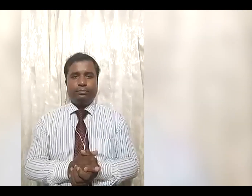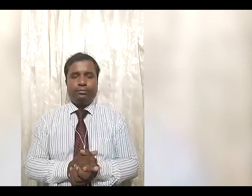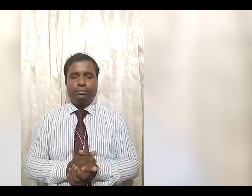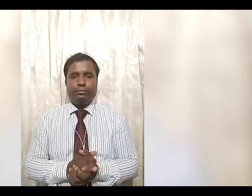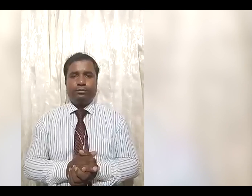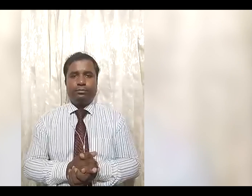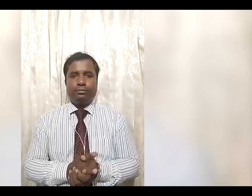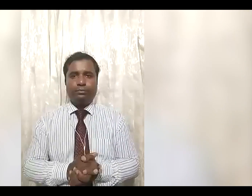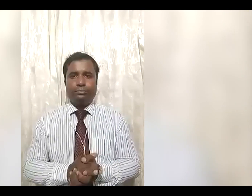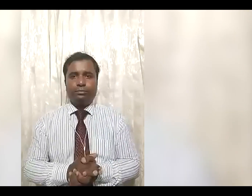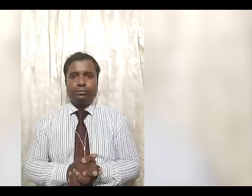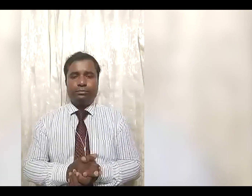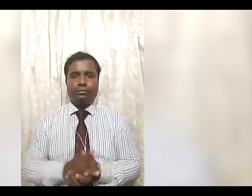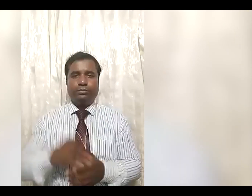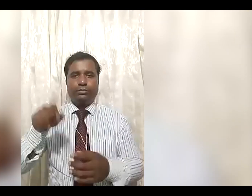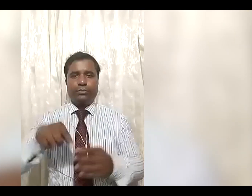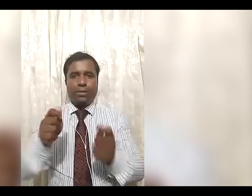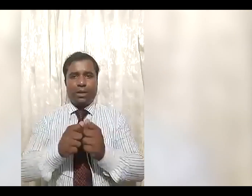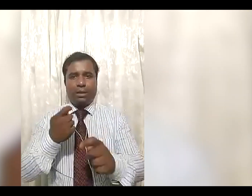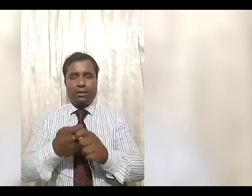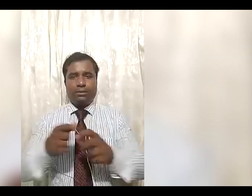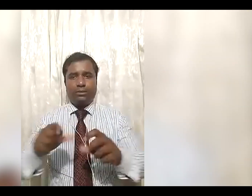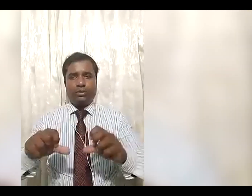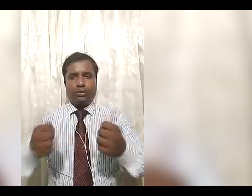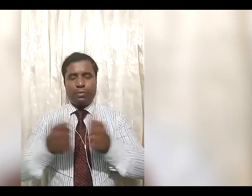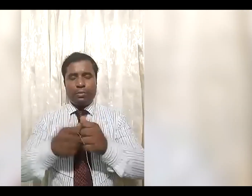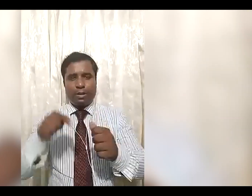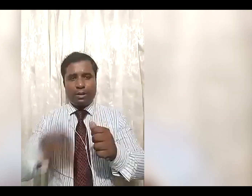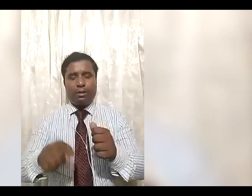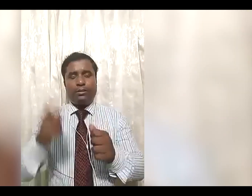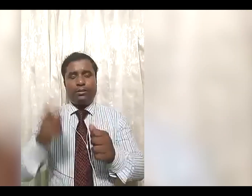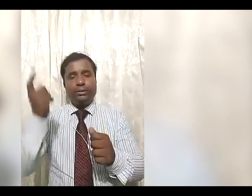boat, to pass his boat, but